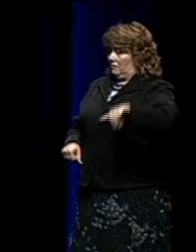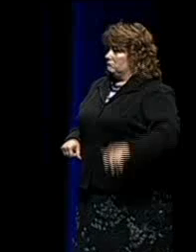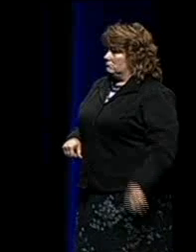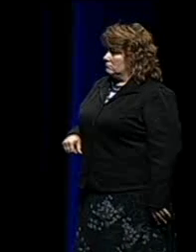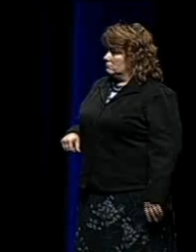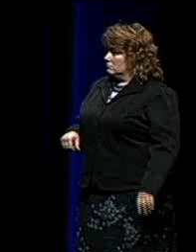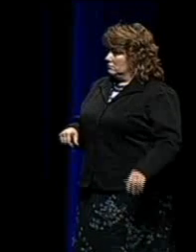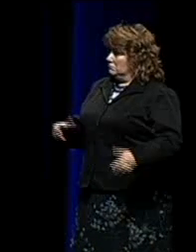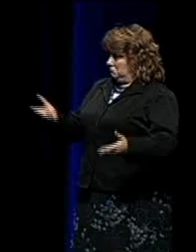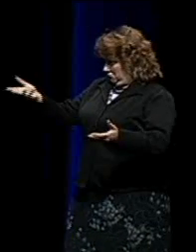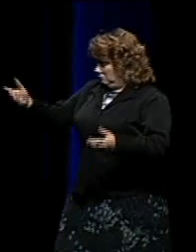Okay.